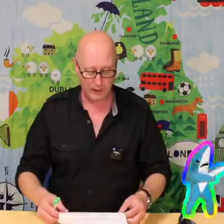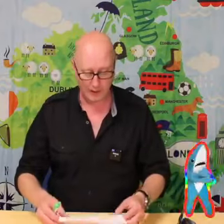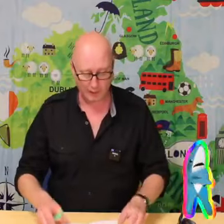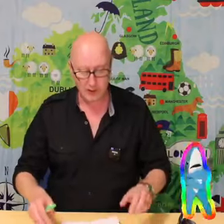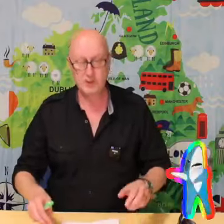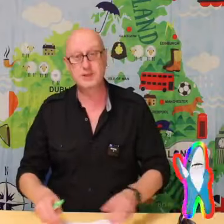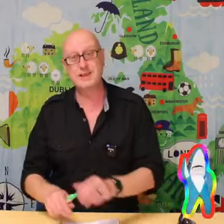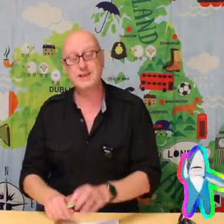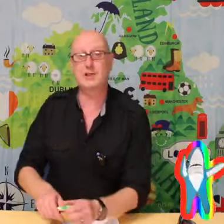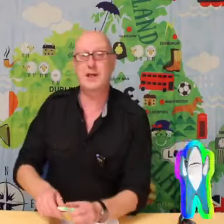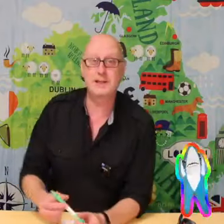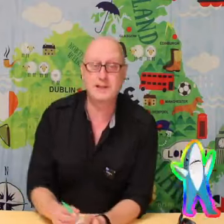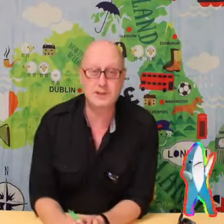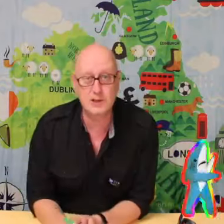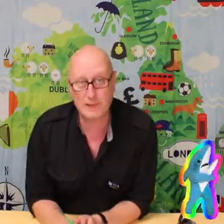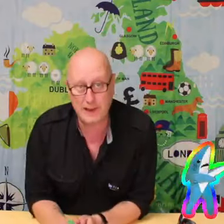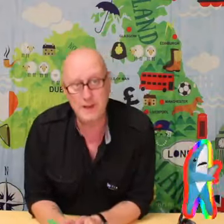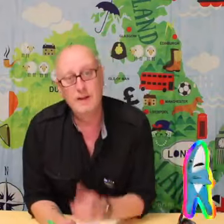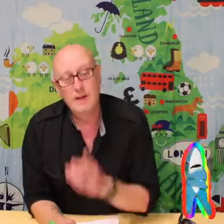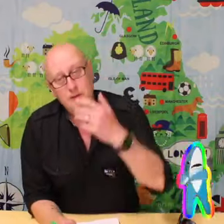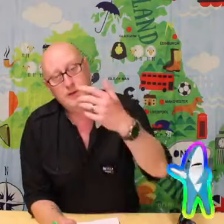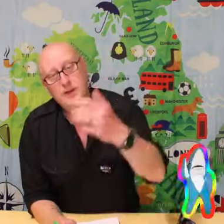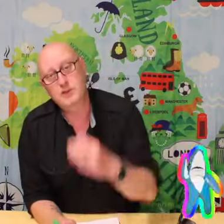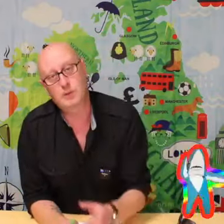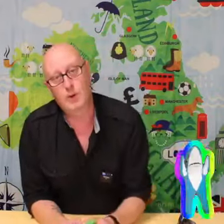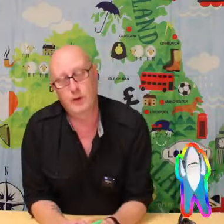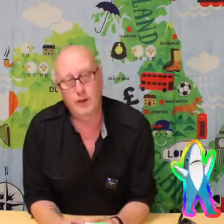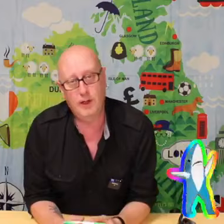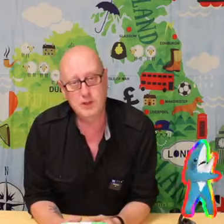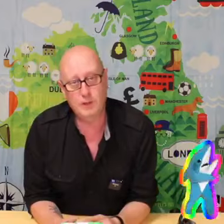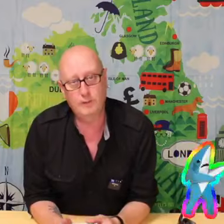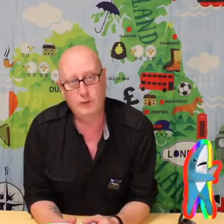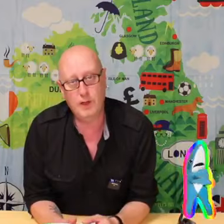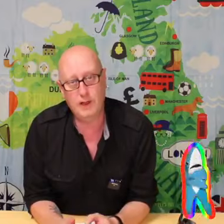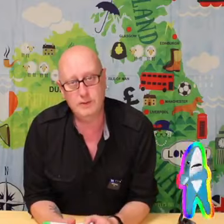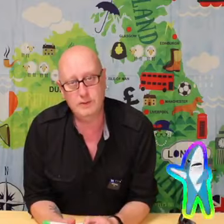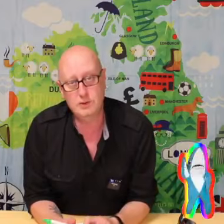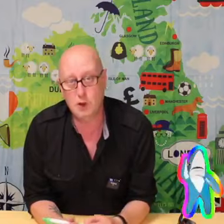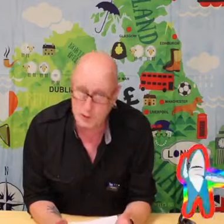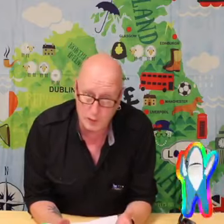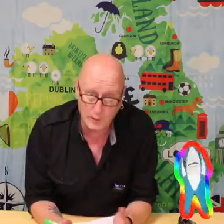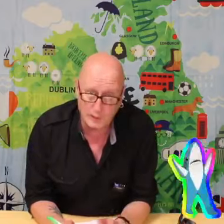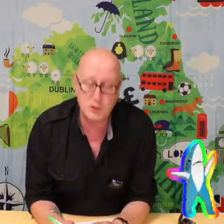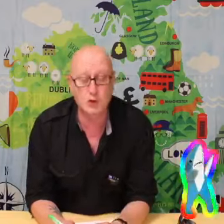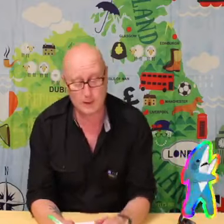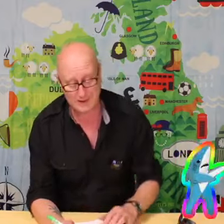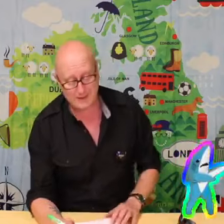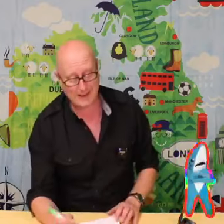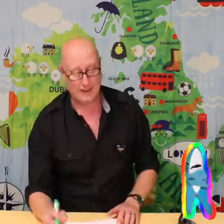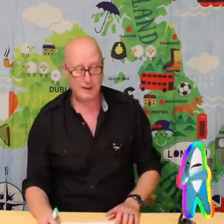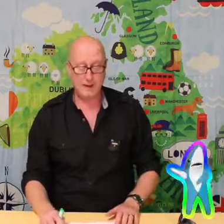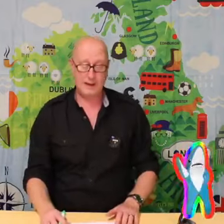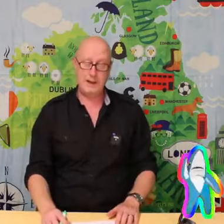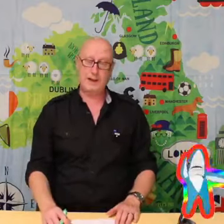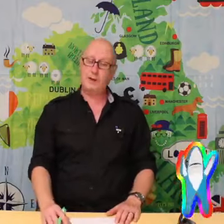on. So today's agenda, the agenda being the things we're going to sort of talk to you about and show you today, includes, but it's